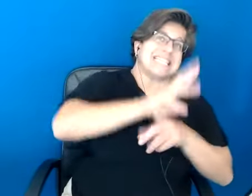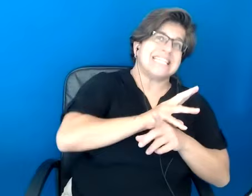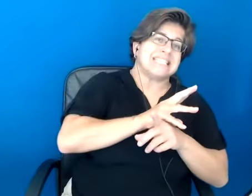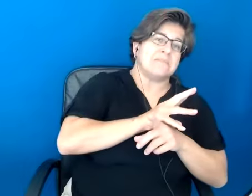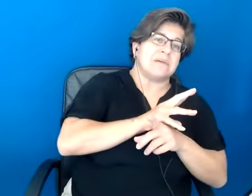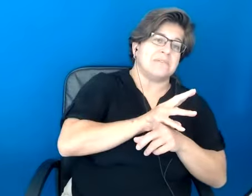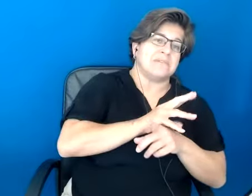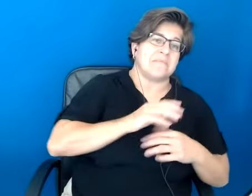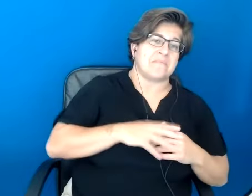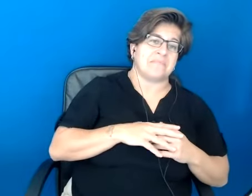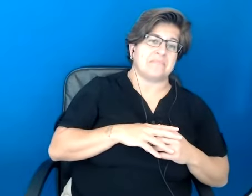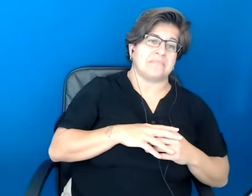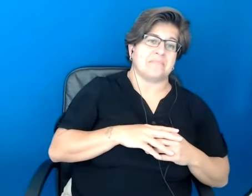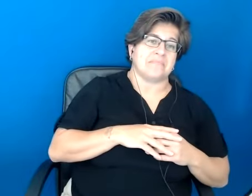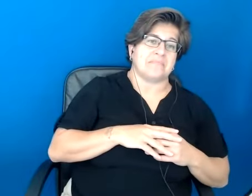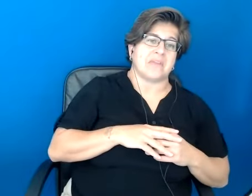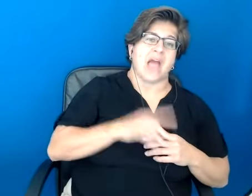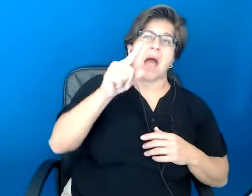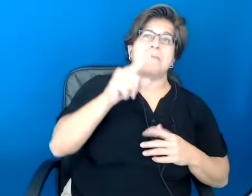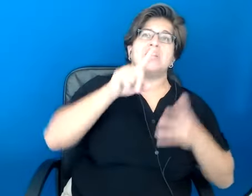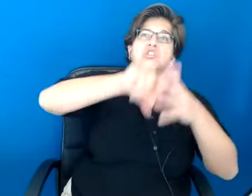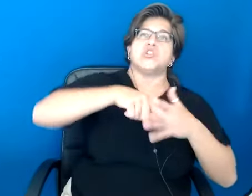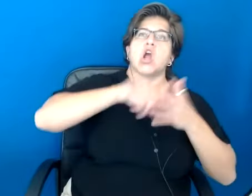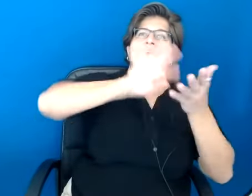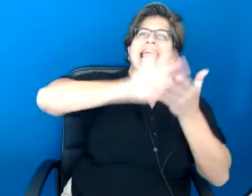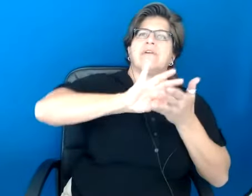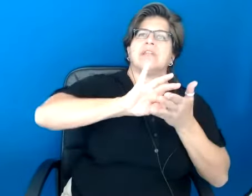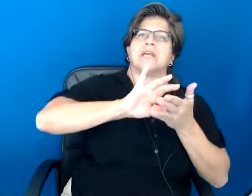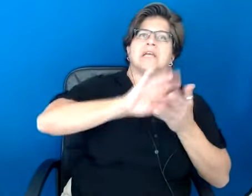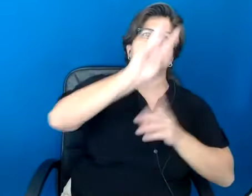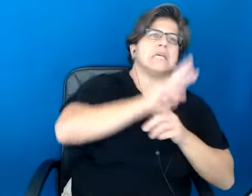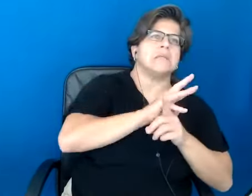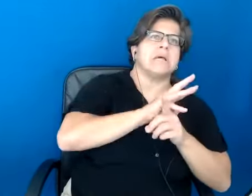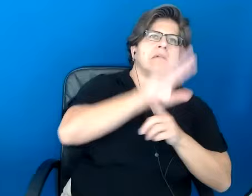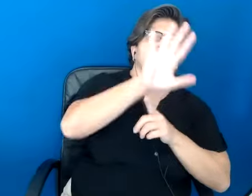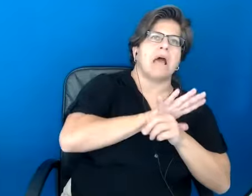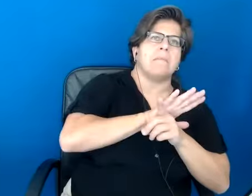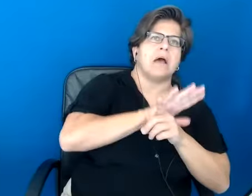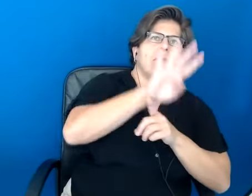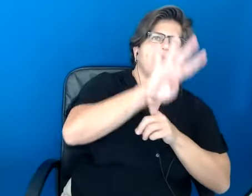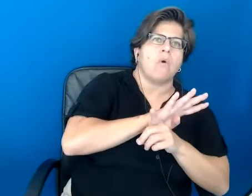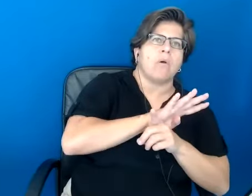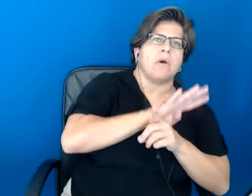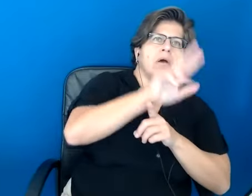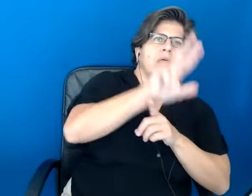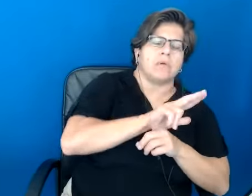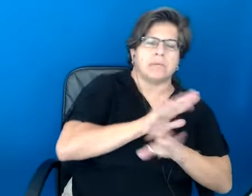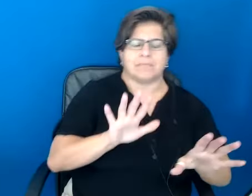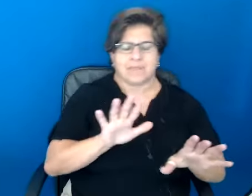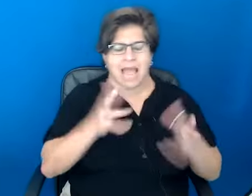want to know. And he said, the reason for that is, if you give me a time, be it 6 months, I'm going to go on a countdown. I'll start 6